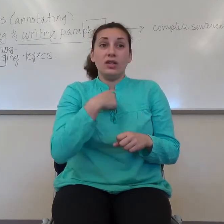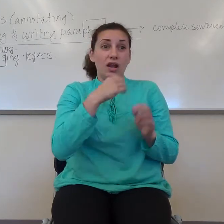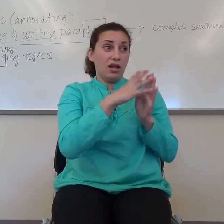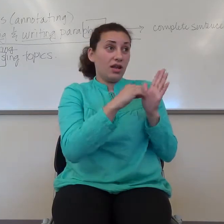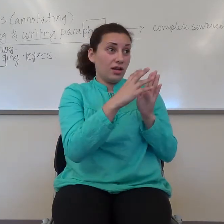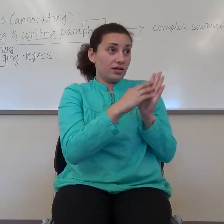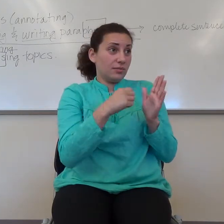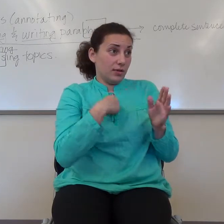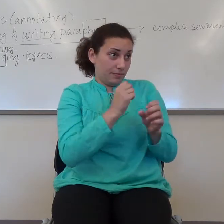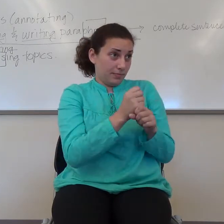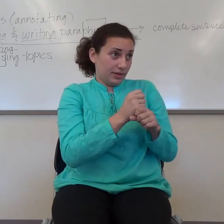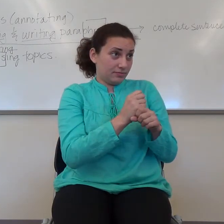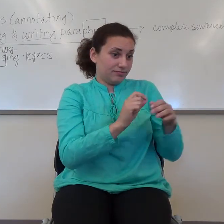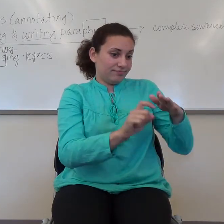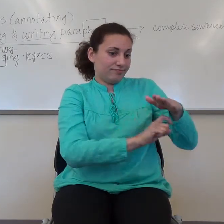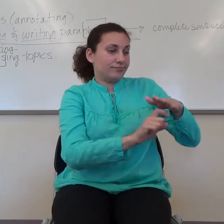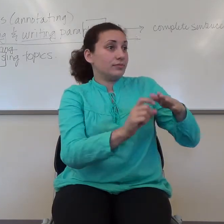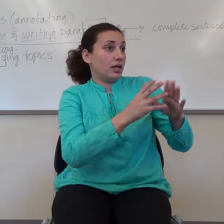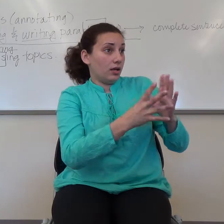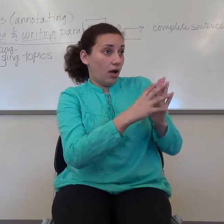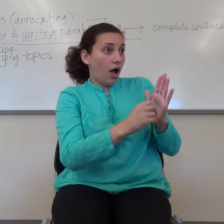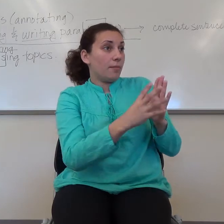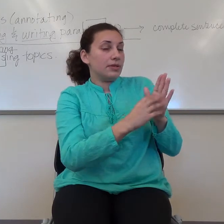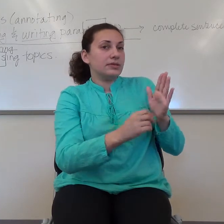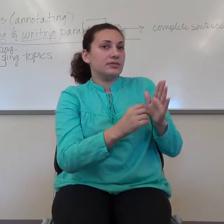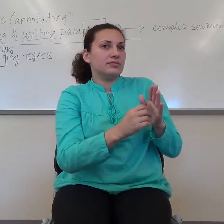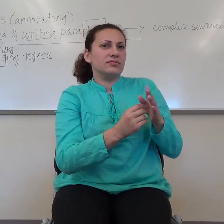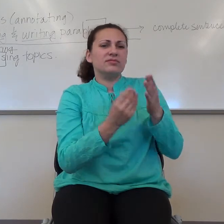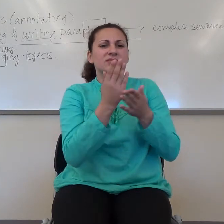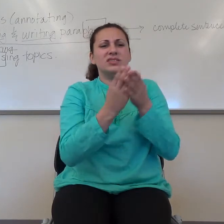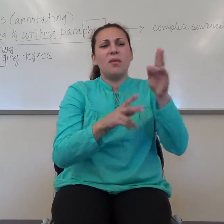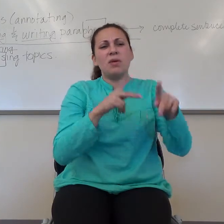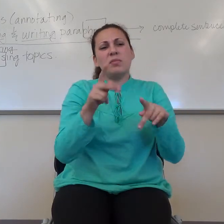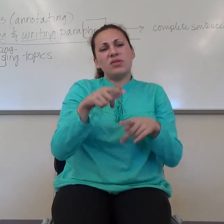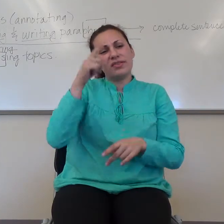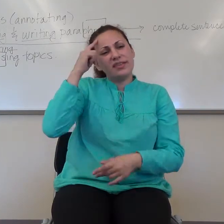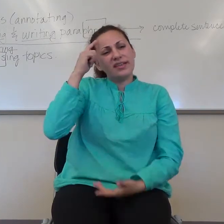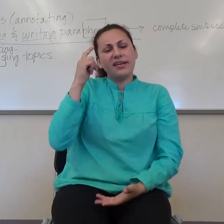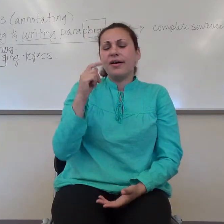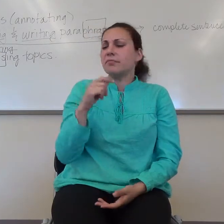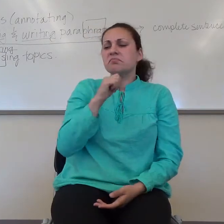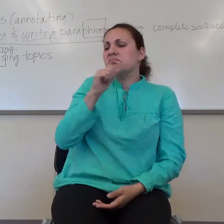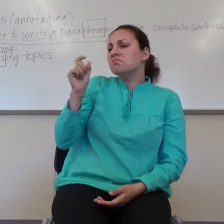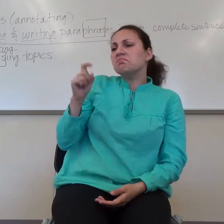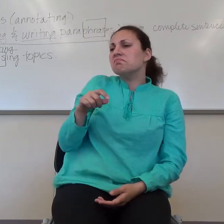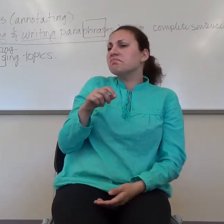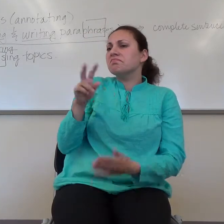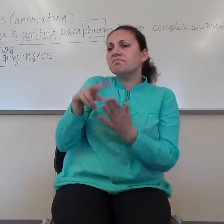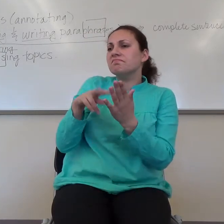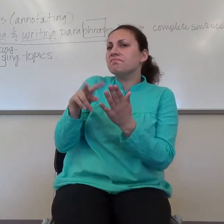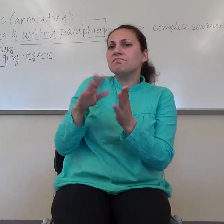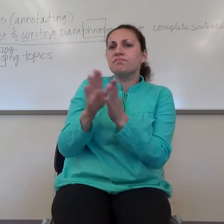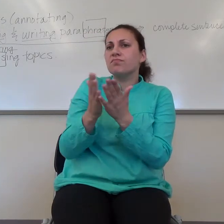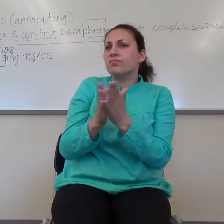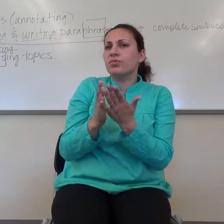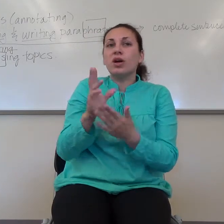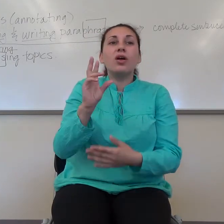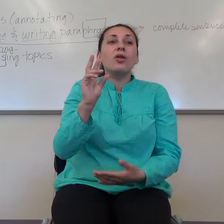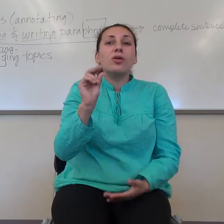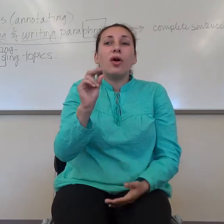again, some people look at this and they say, oh, well, I don't need to read the book because she has everything on here. No. This is just one little